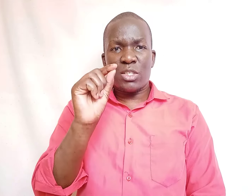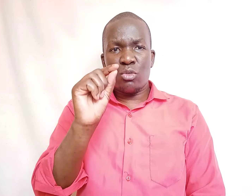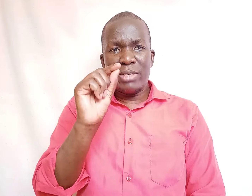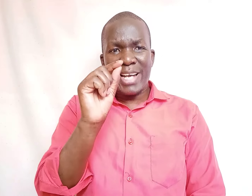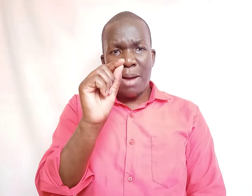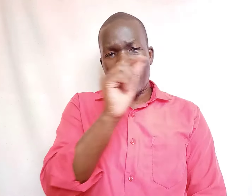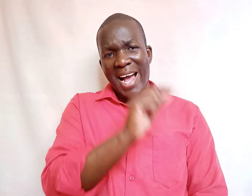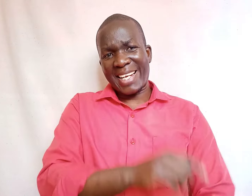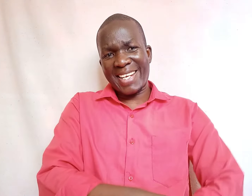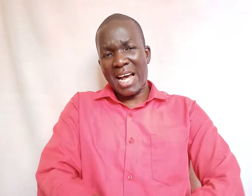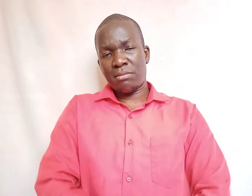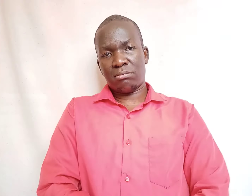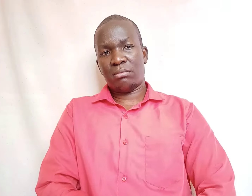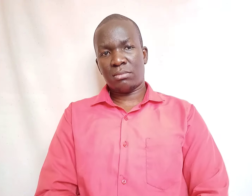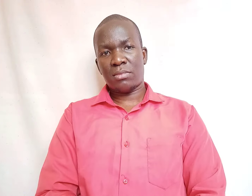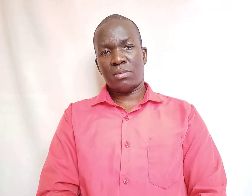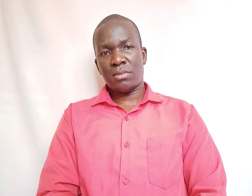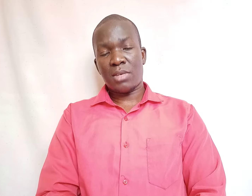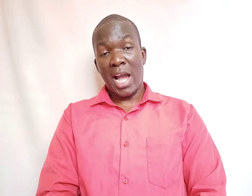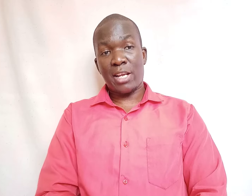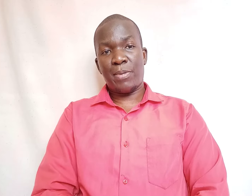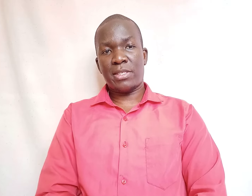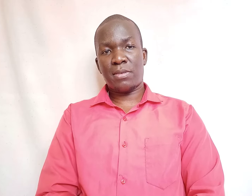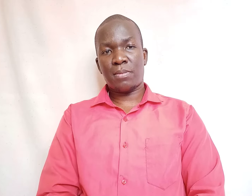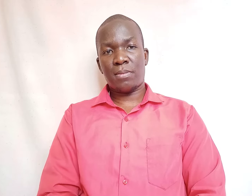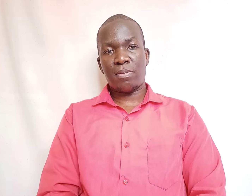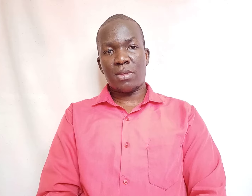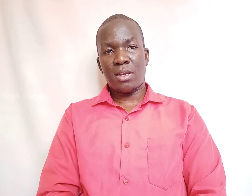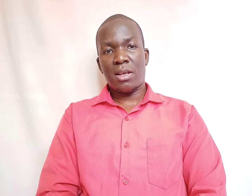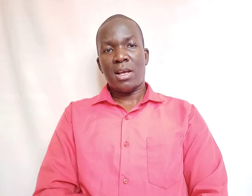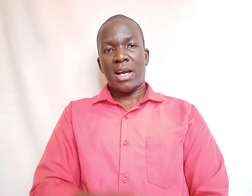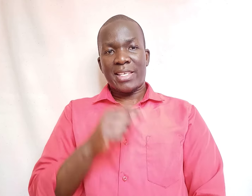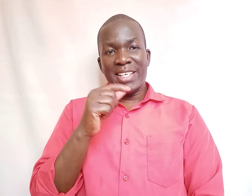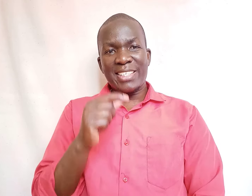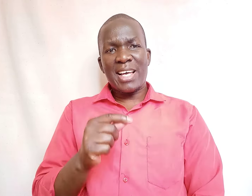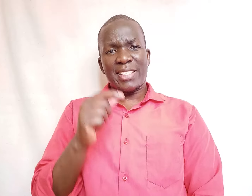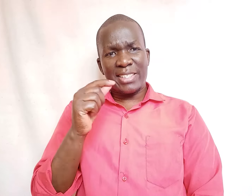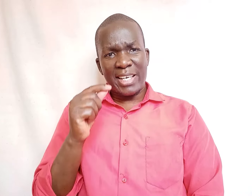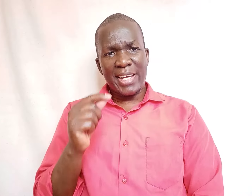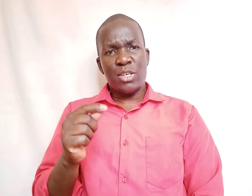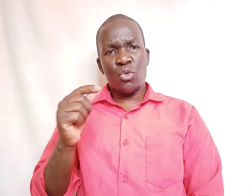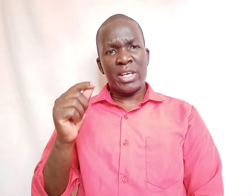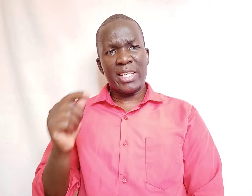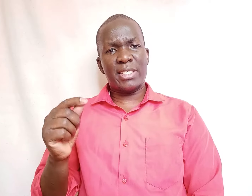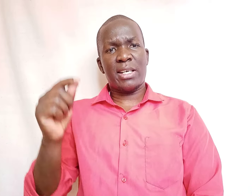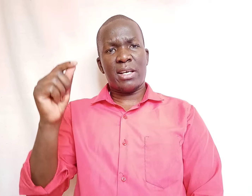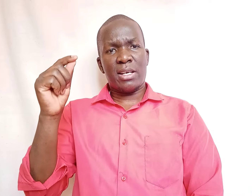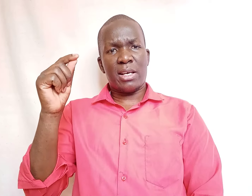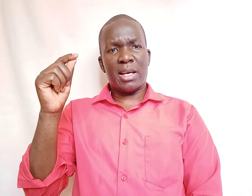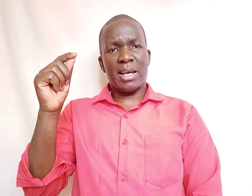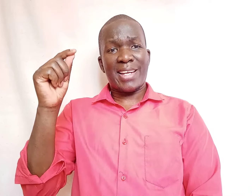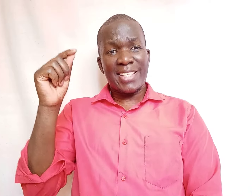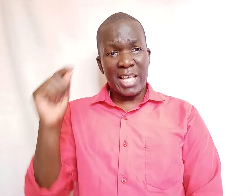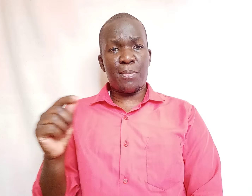to become a leader, I repeat, Jesus said to his